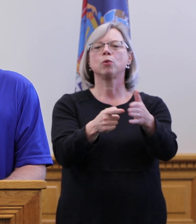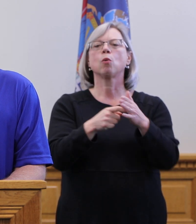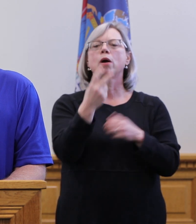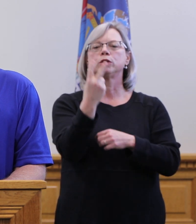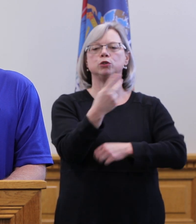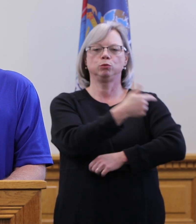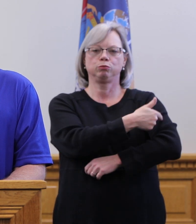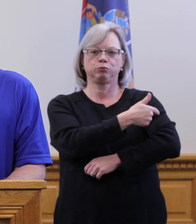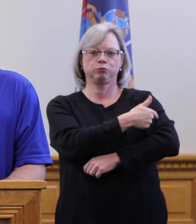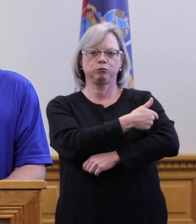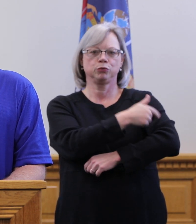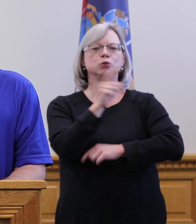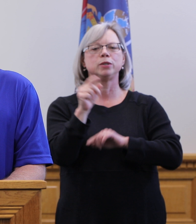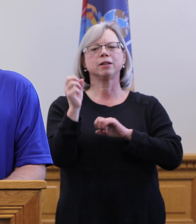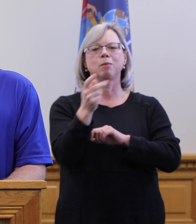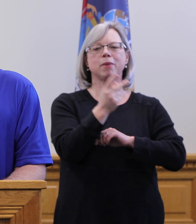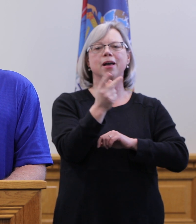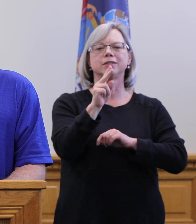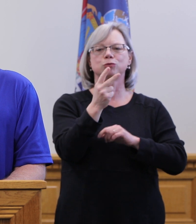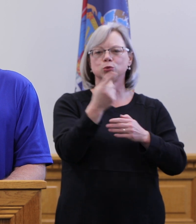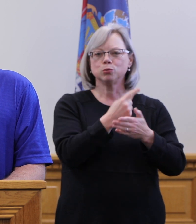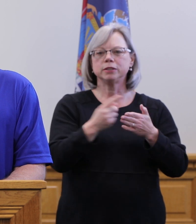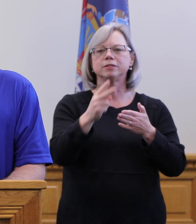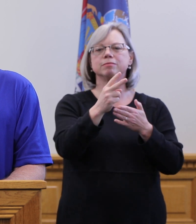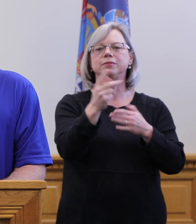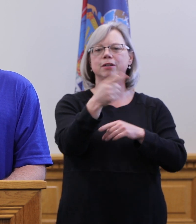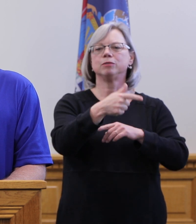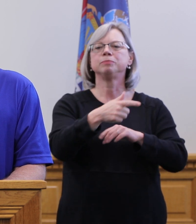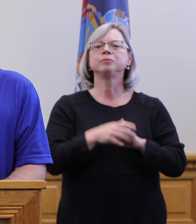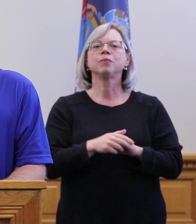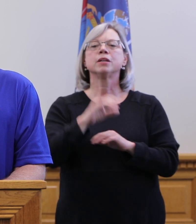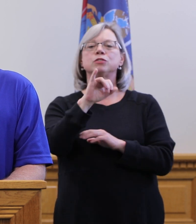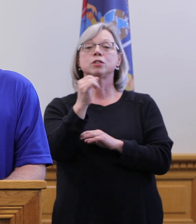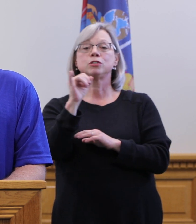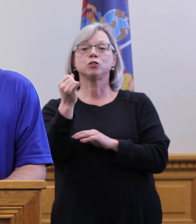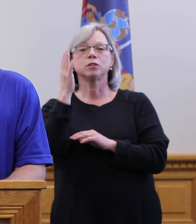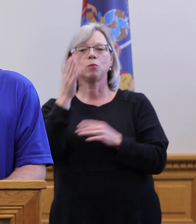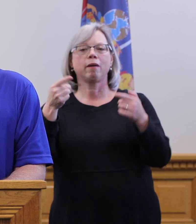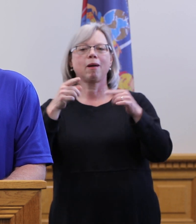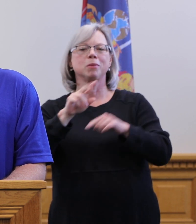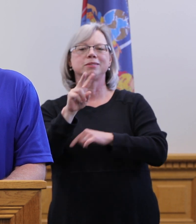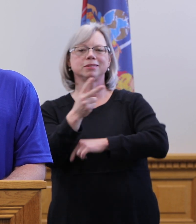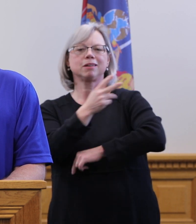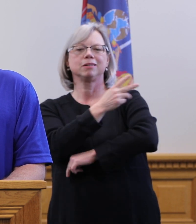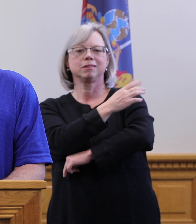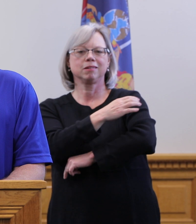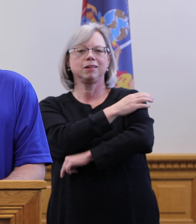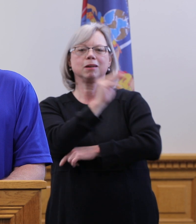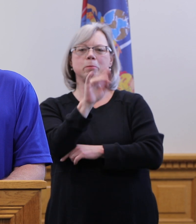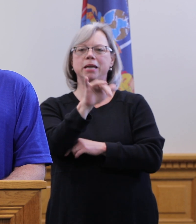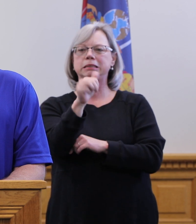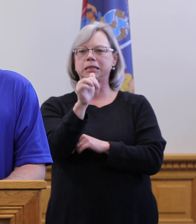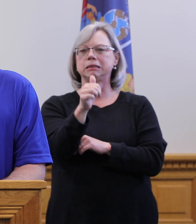clinic. For more information about all 3 COVID-19 vaccines, click on the fact sheet link for each one at